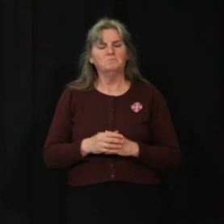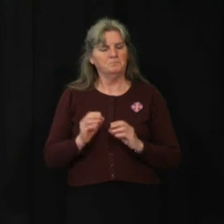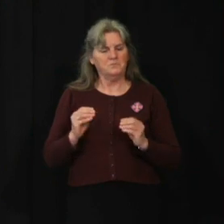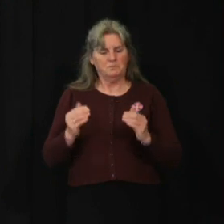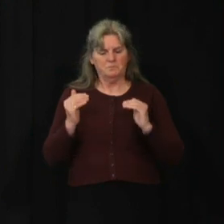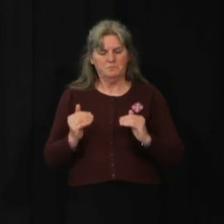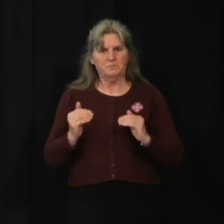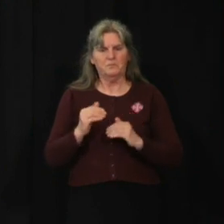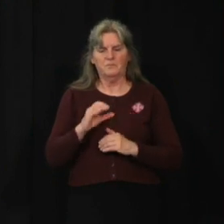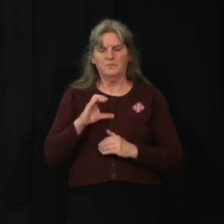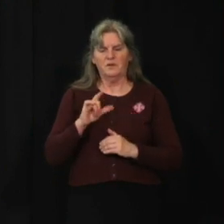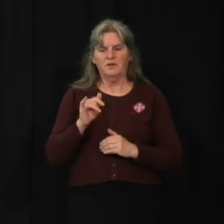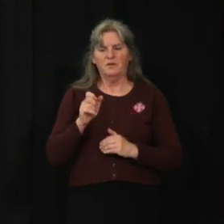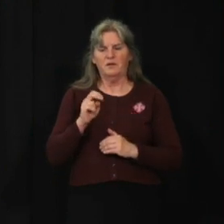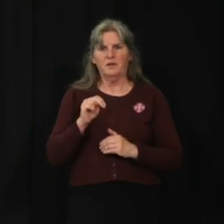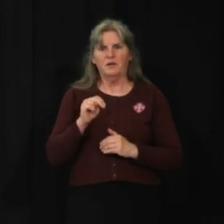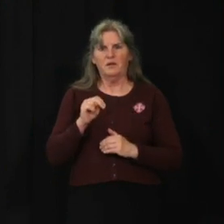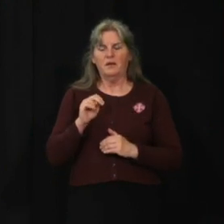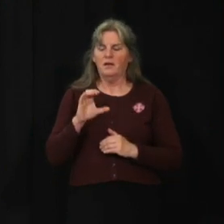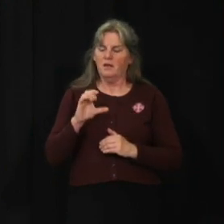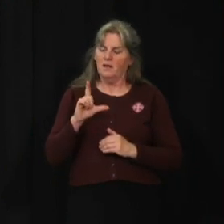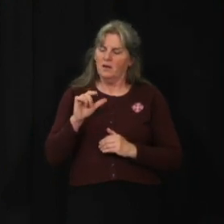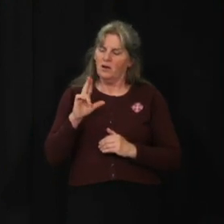No, we'll move on. Claudienne?